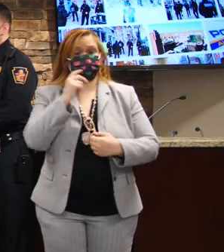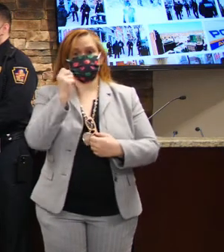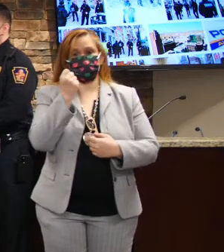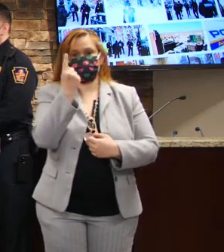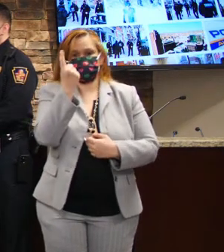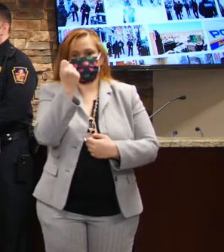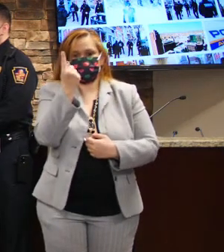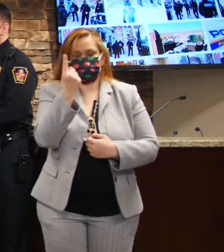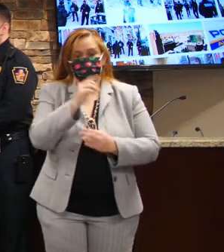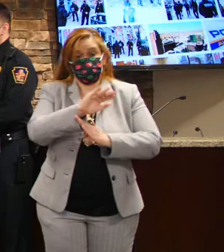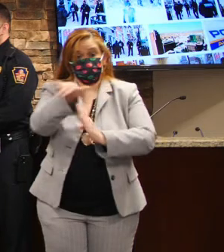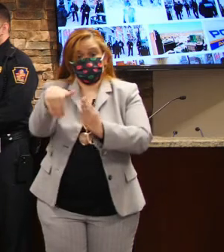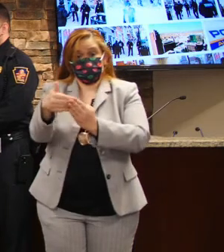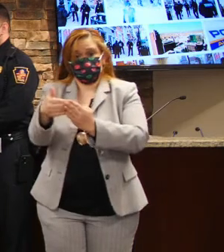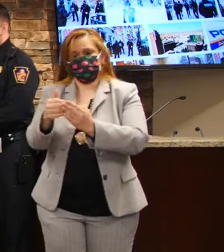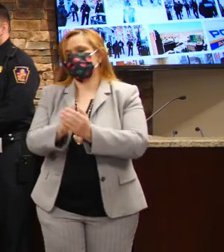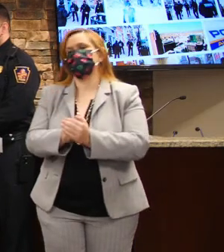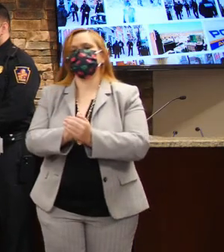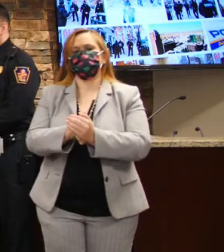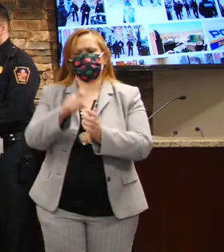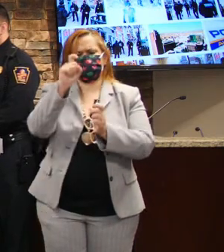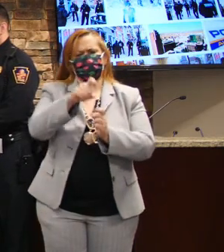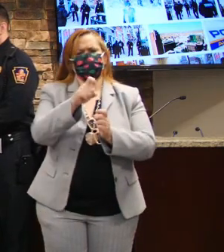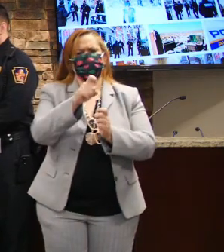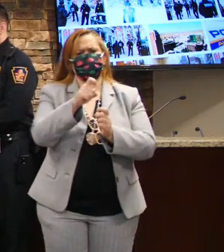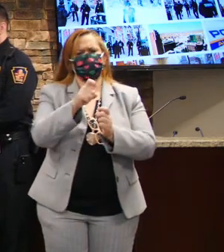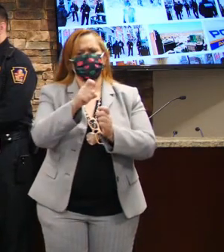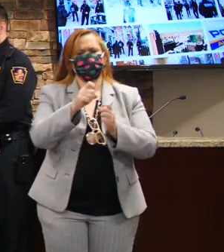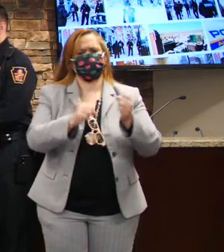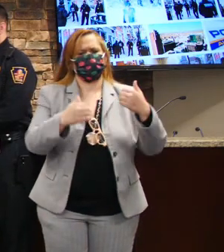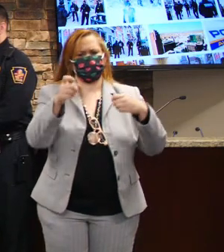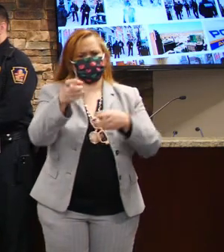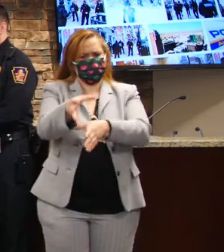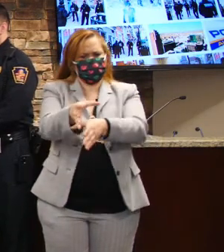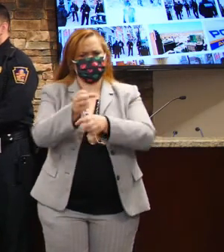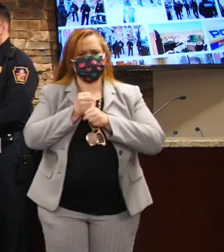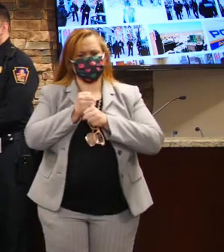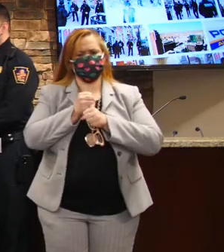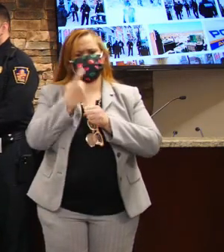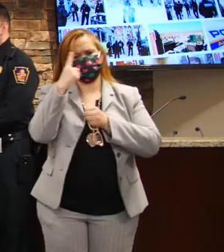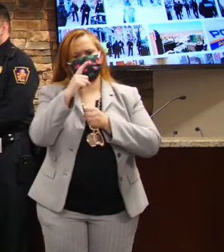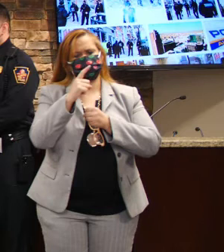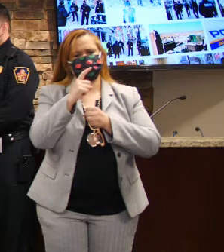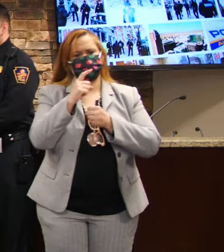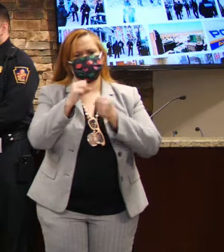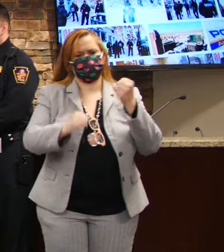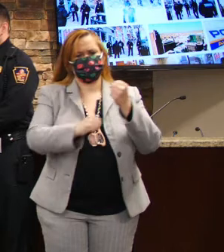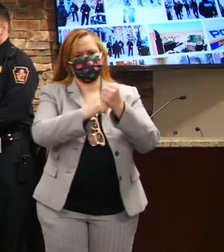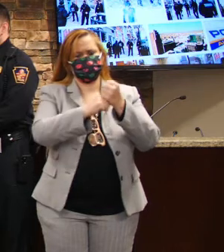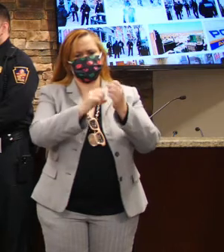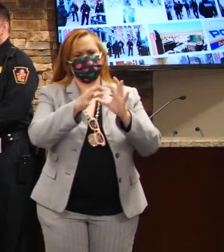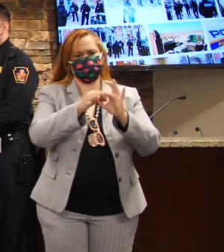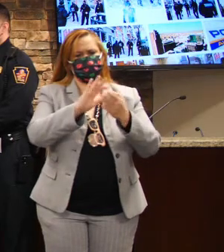APD officers has been nothing short of incredible. There's officers in attendance here that are not working right now. They came in